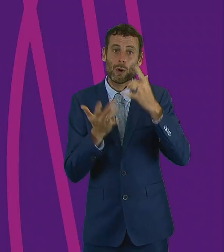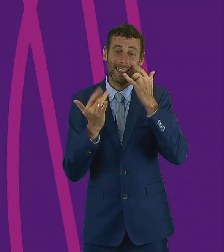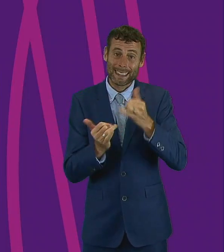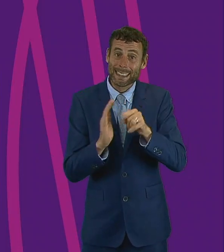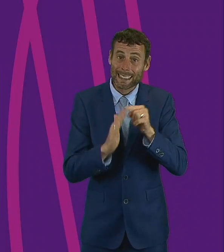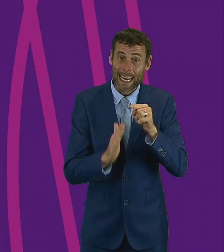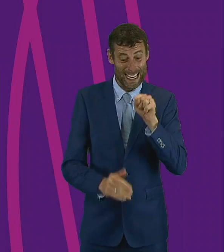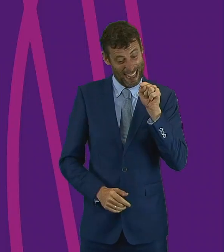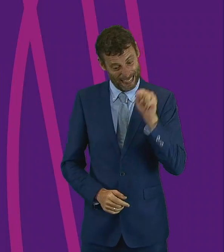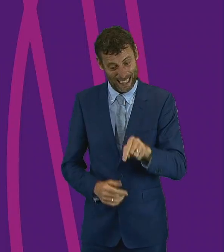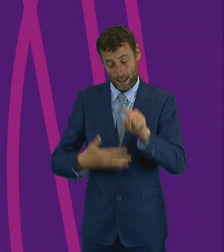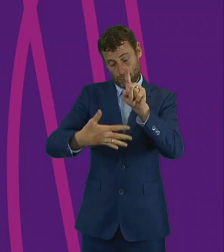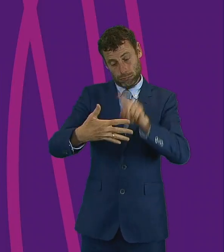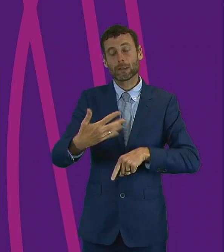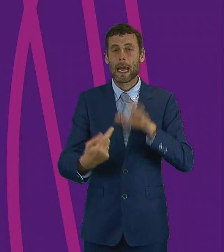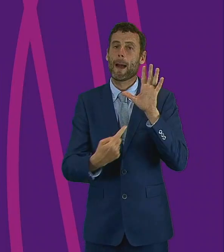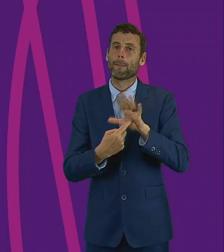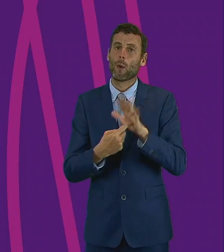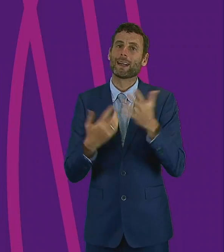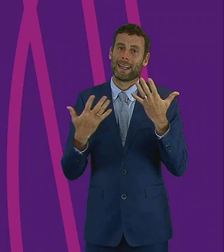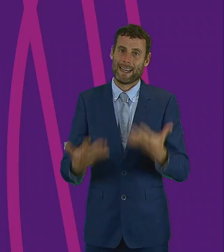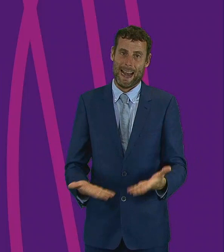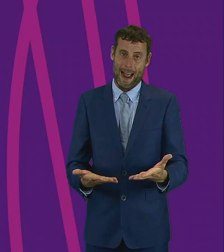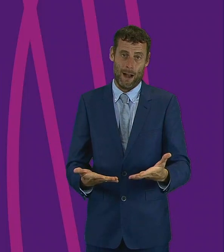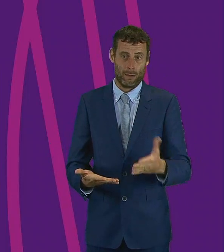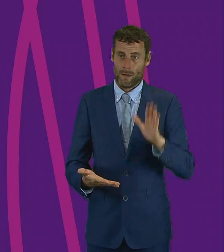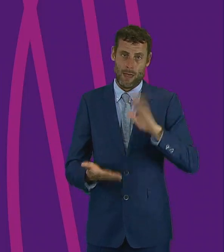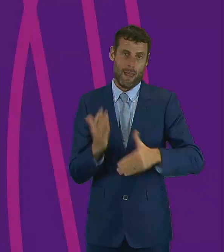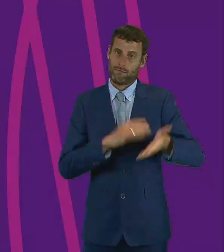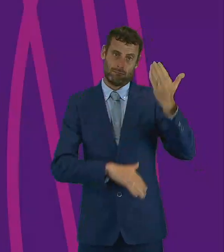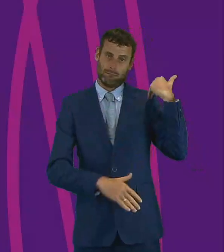than it has been at any stage of this pandemic so far.